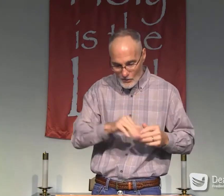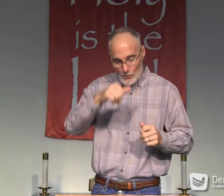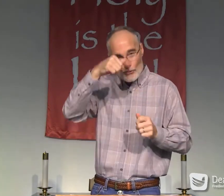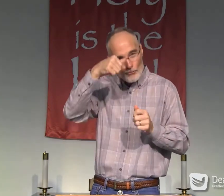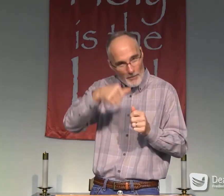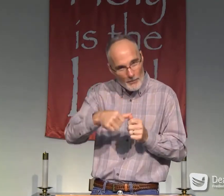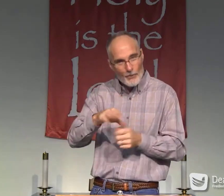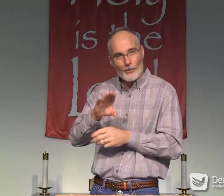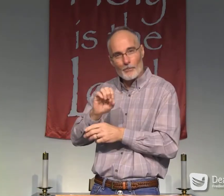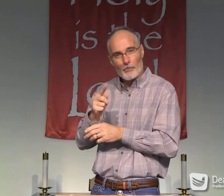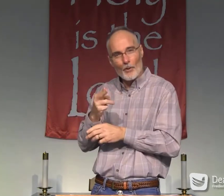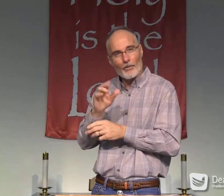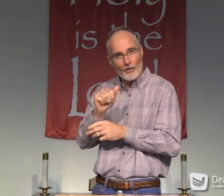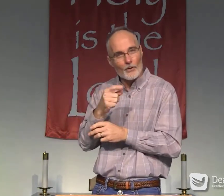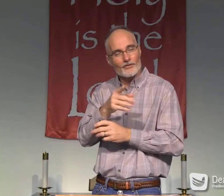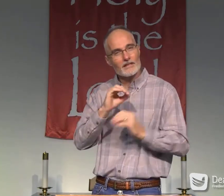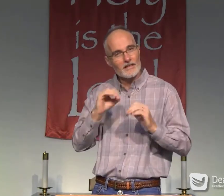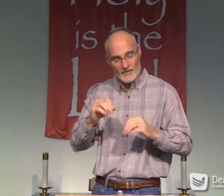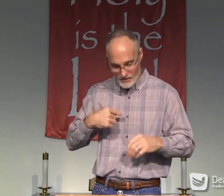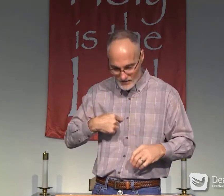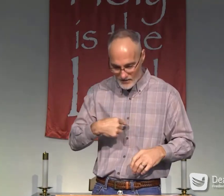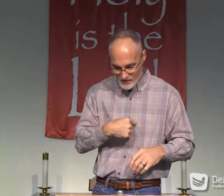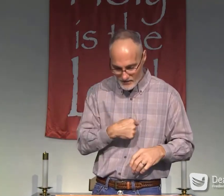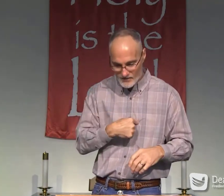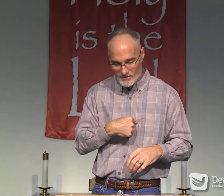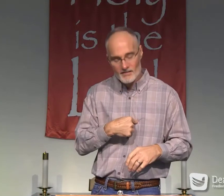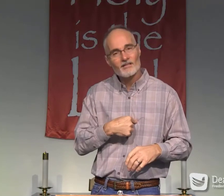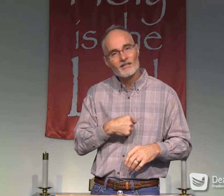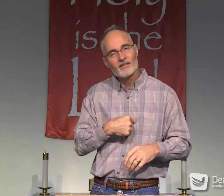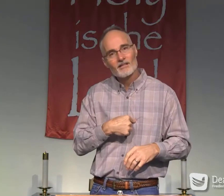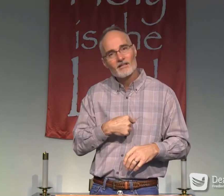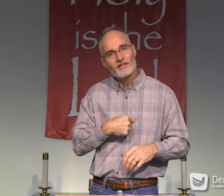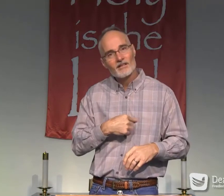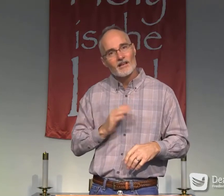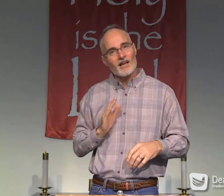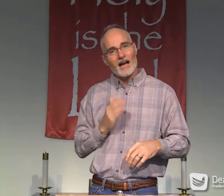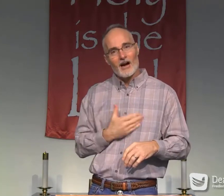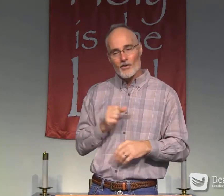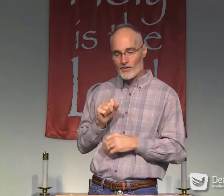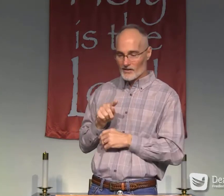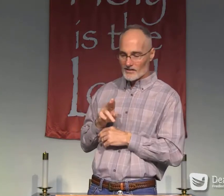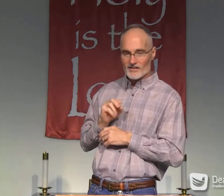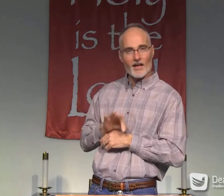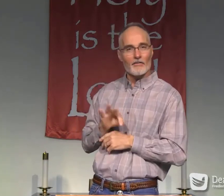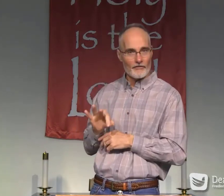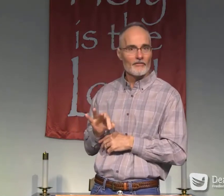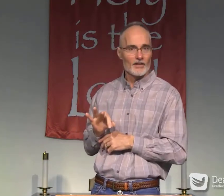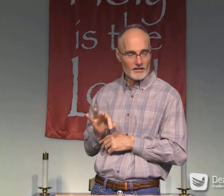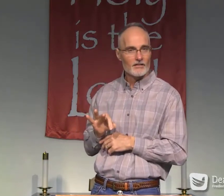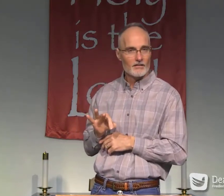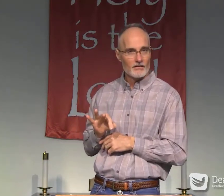But go back to the beginning of the story, Bertha. Remember what she teaches us. Our